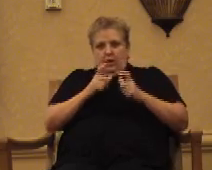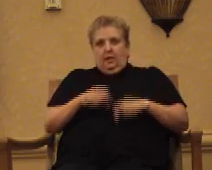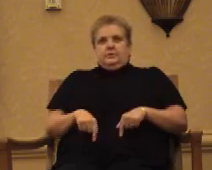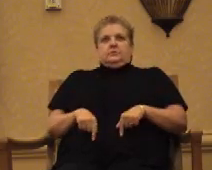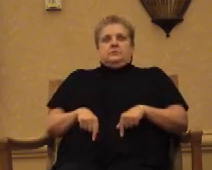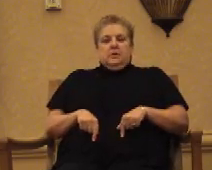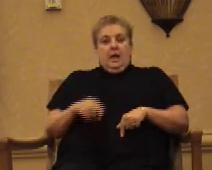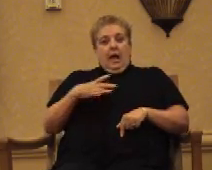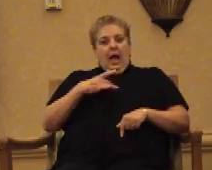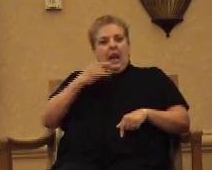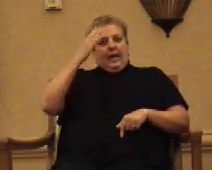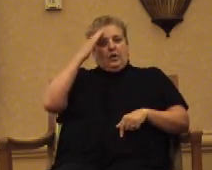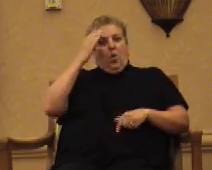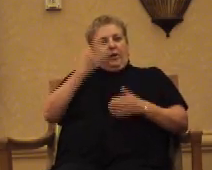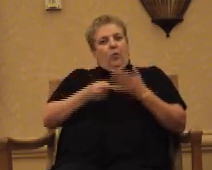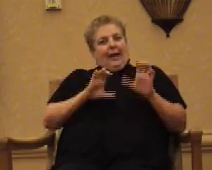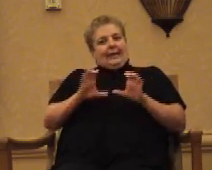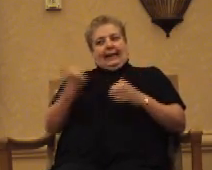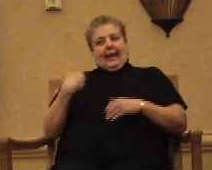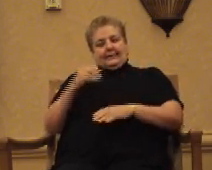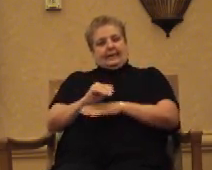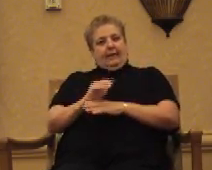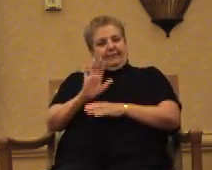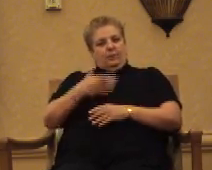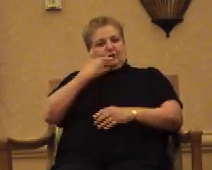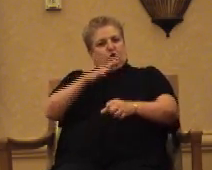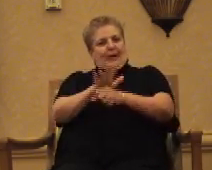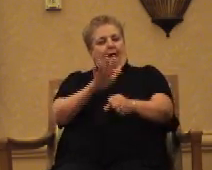up knowing what I did last night. Good enough.